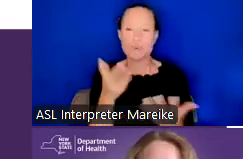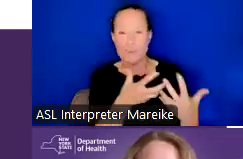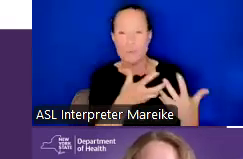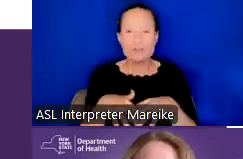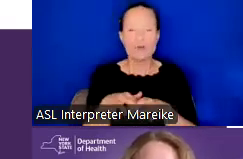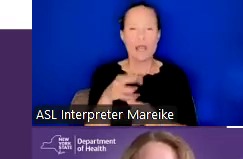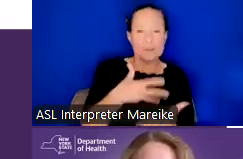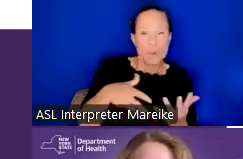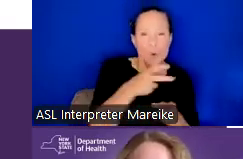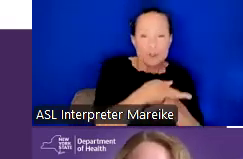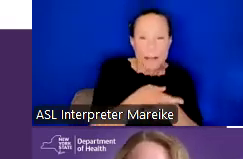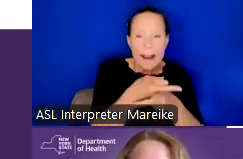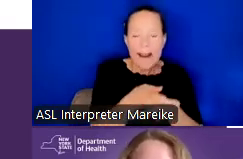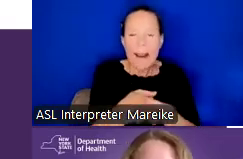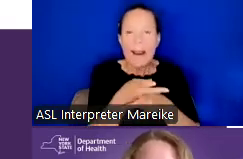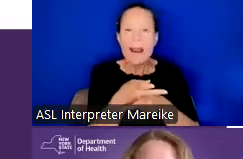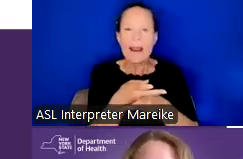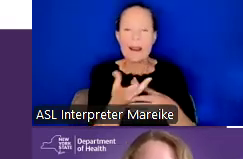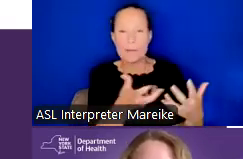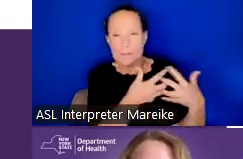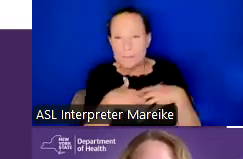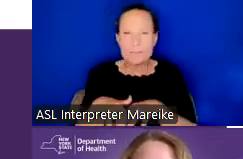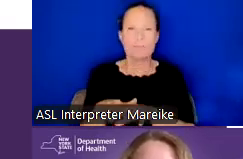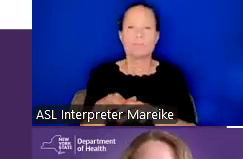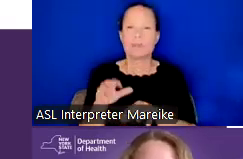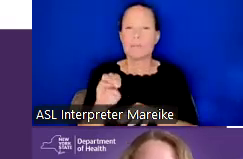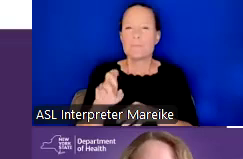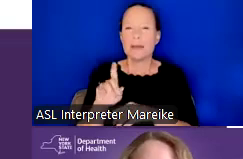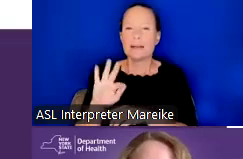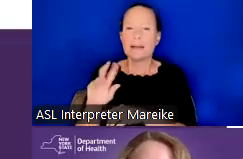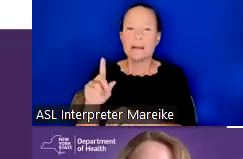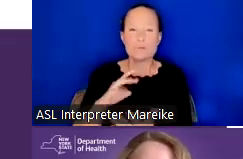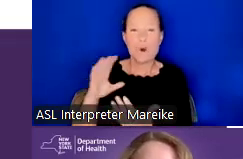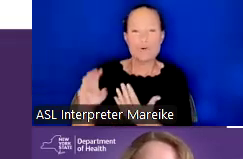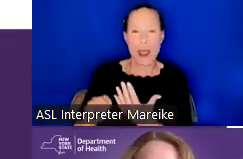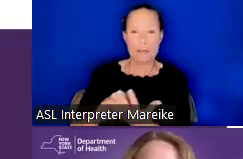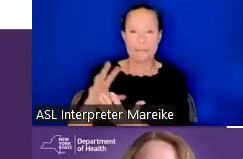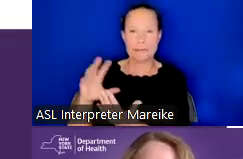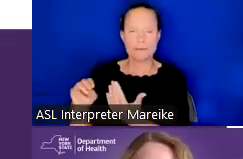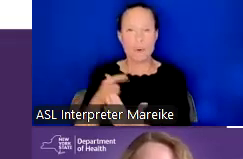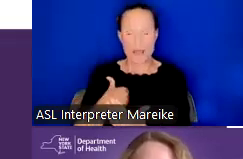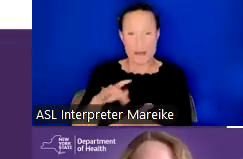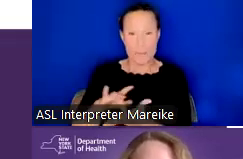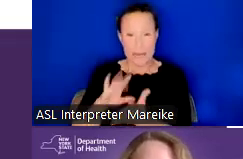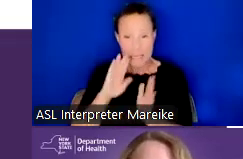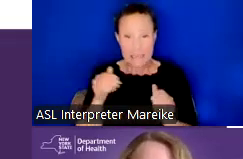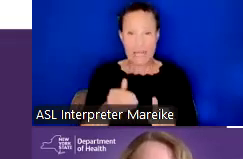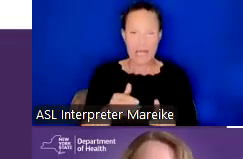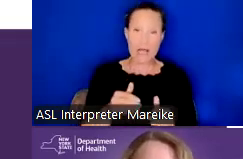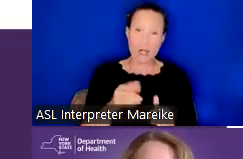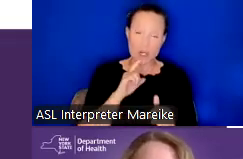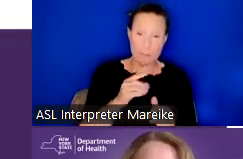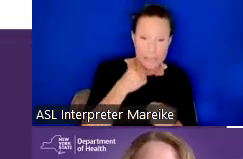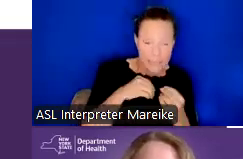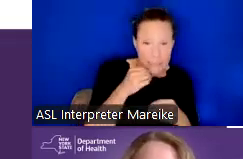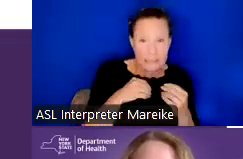care into the Medicaid program. So we have medically tailored meal in lieu of services. We've done